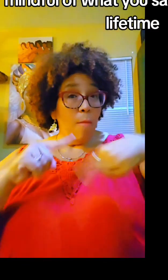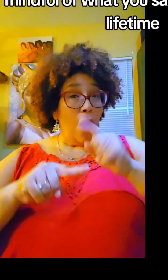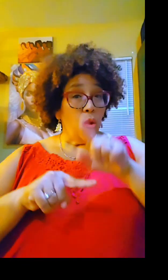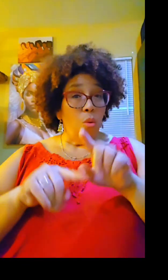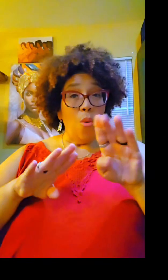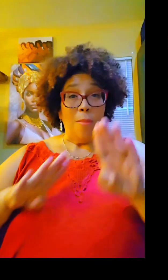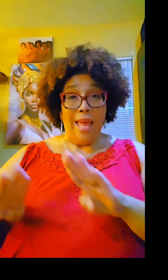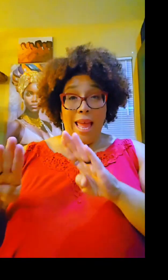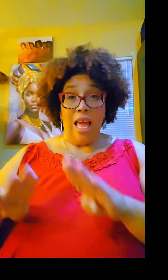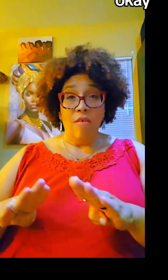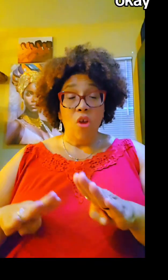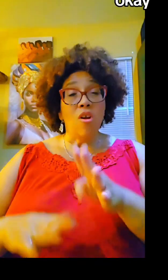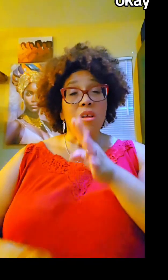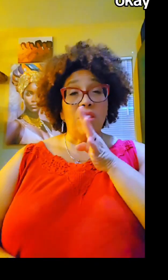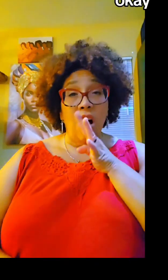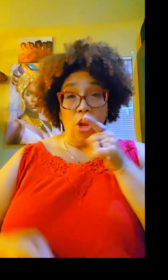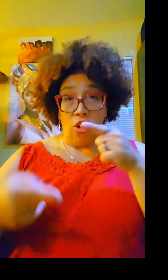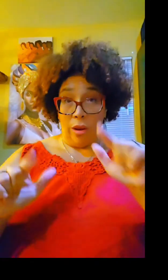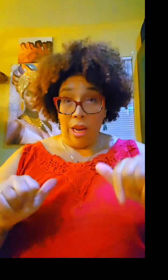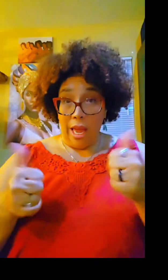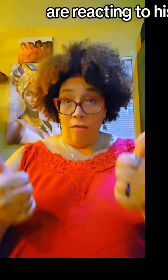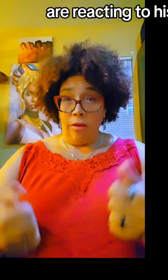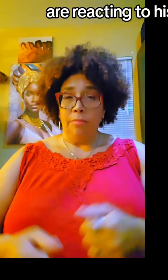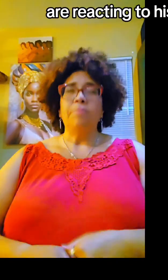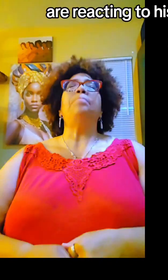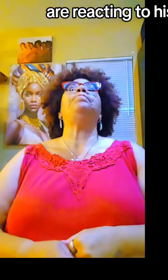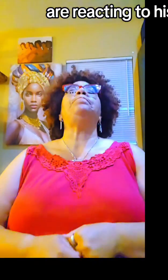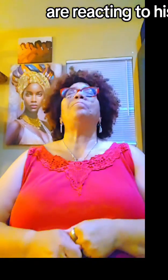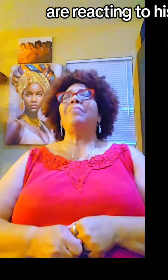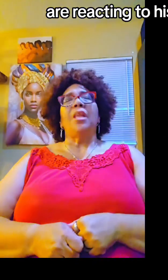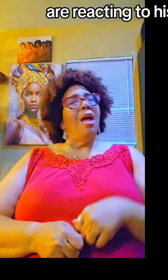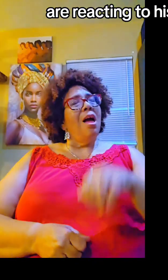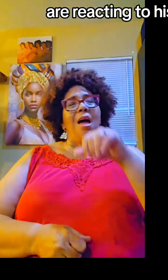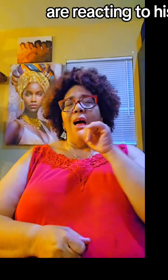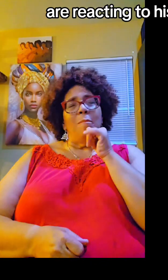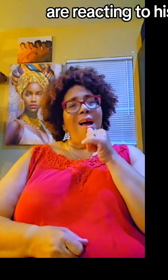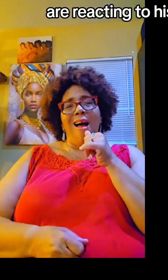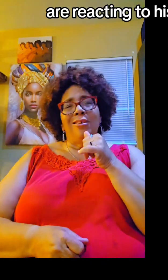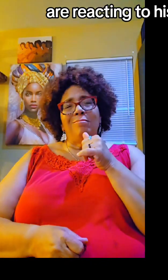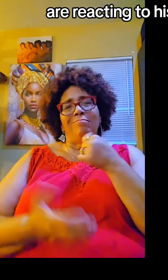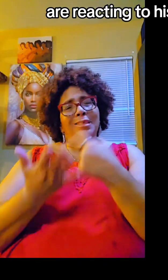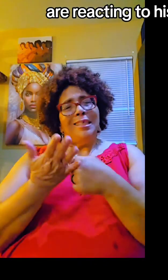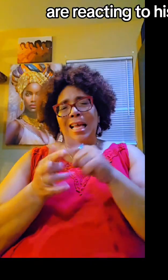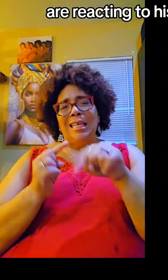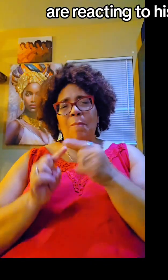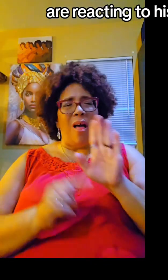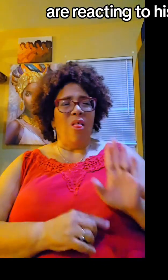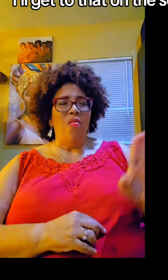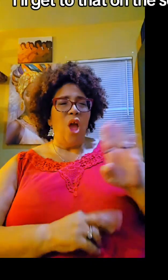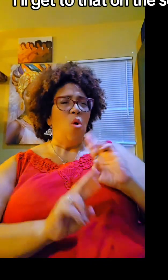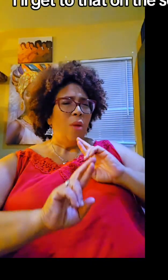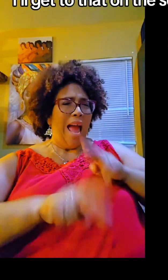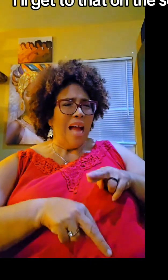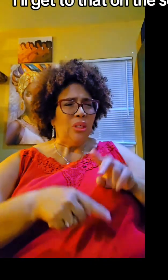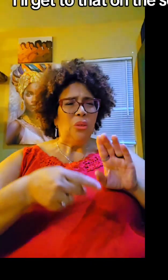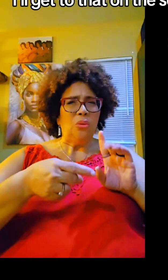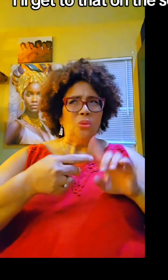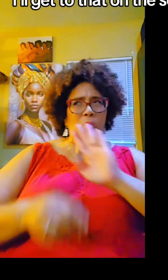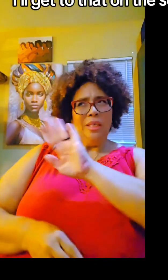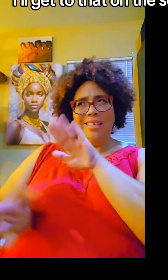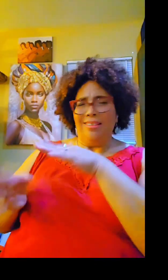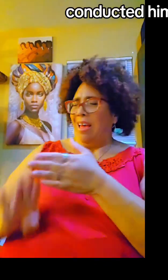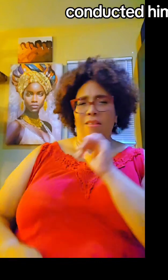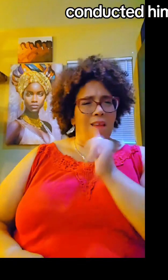lifetime. Okay? That is not speaking to how people are reacting to his death. I'll get to that on the second